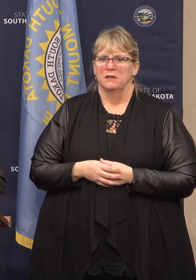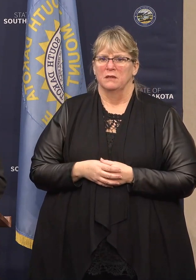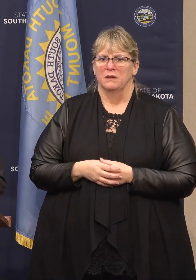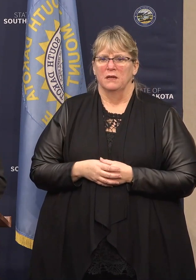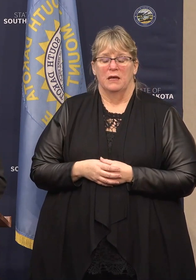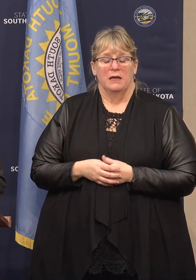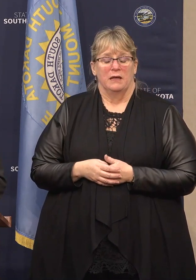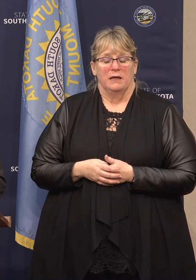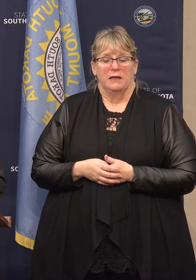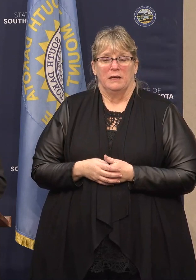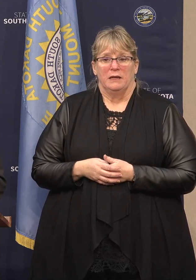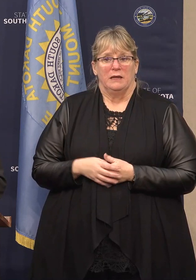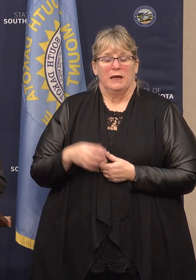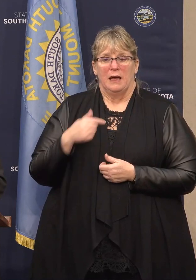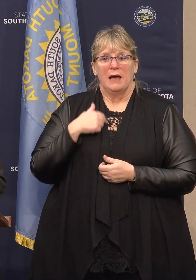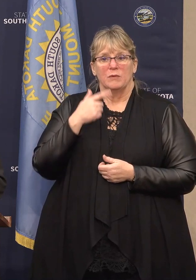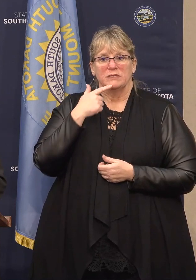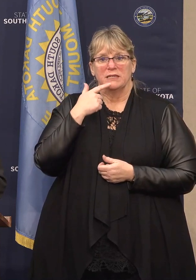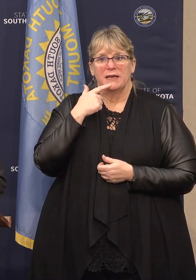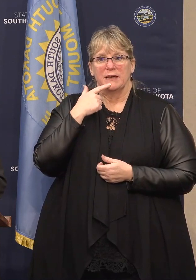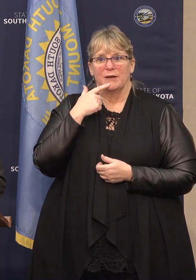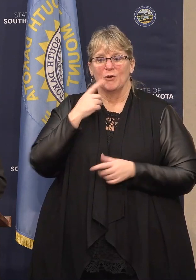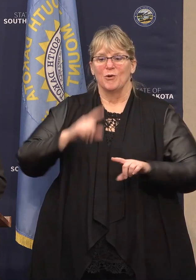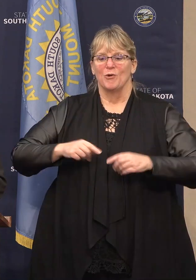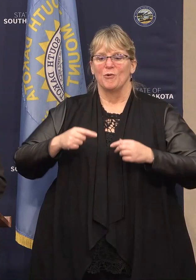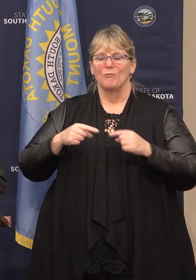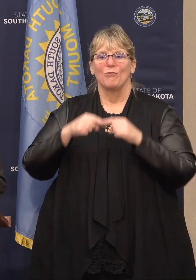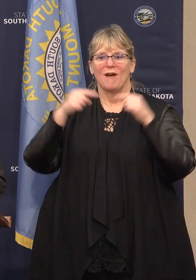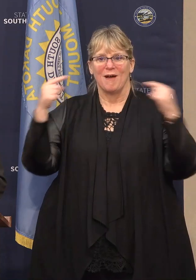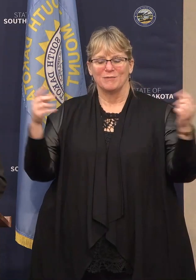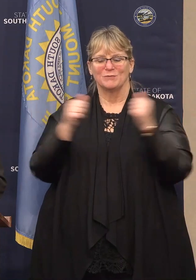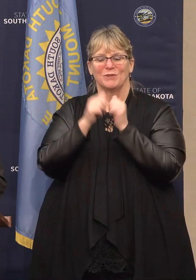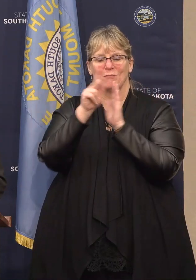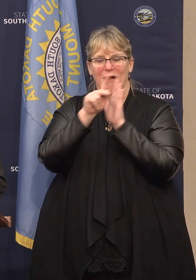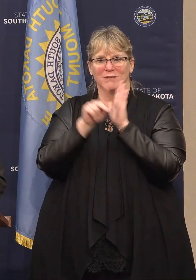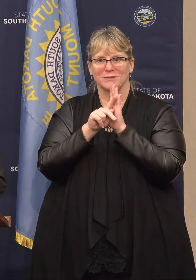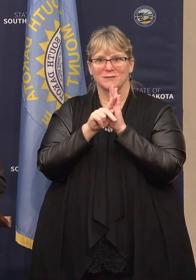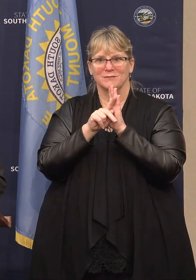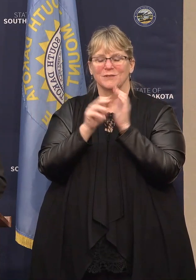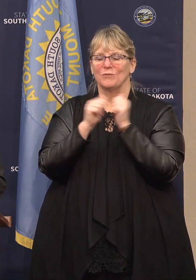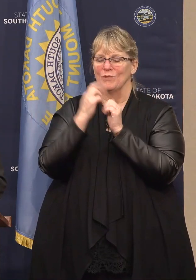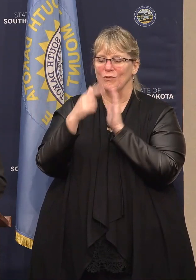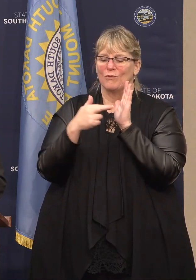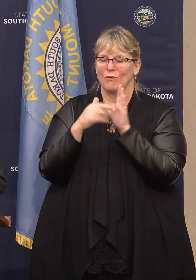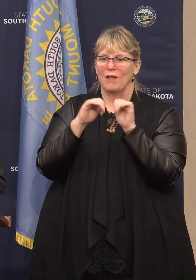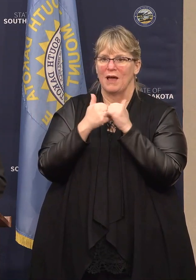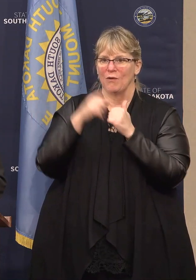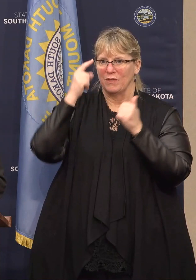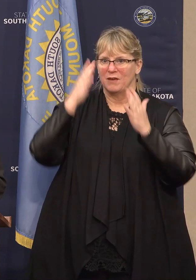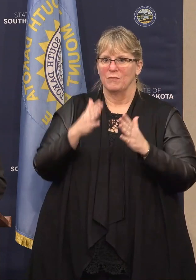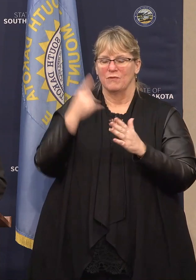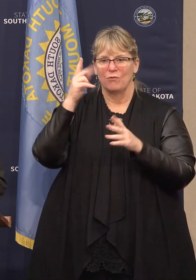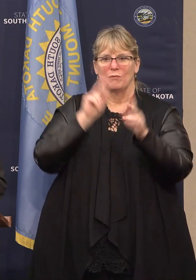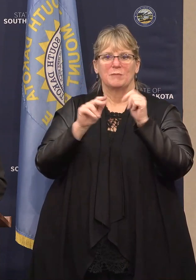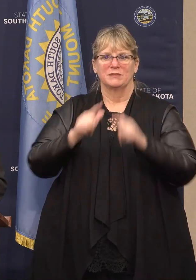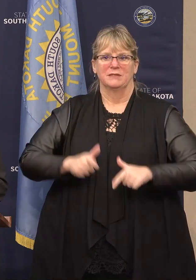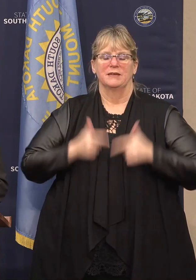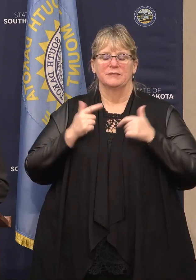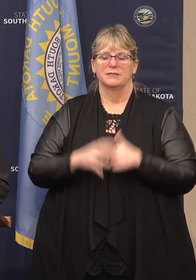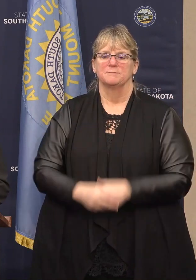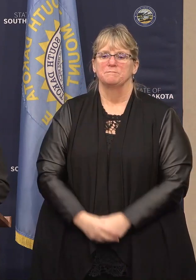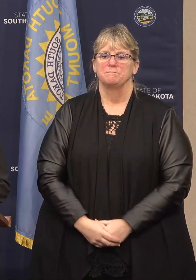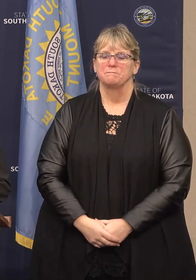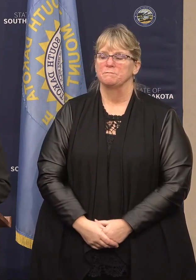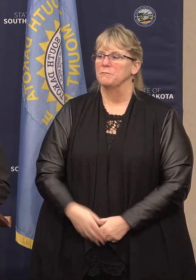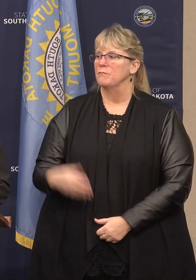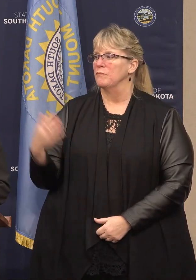I would say that we are very, very far apart when it comes to policies and the approach and the role that the government should have in people's lives.